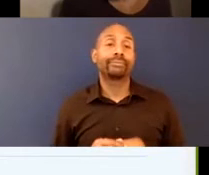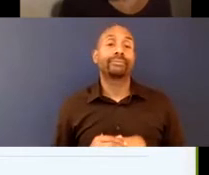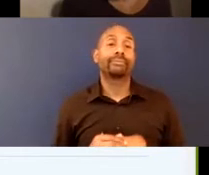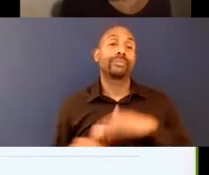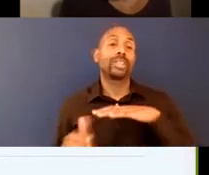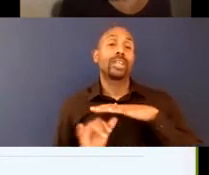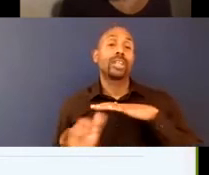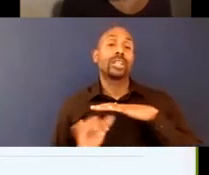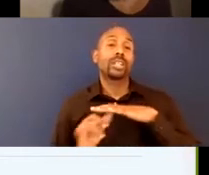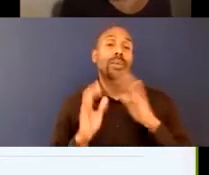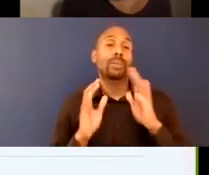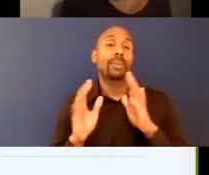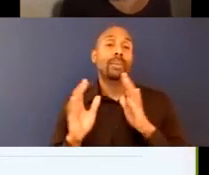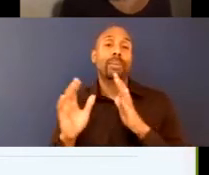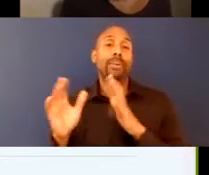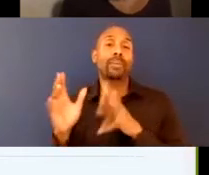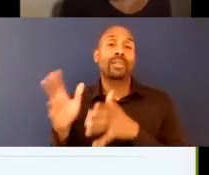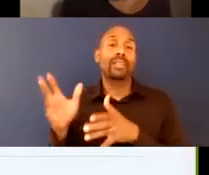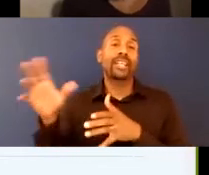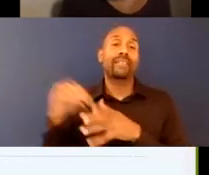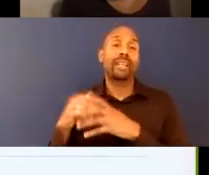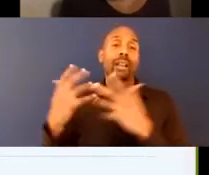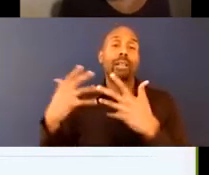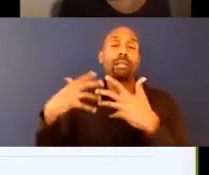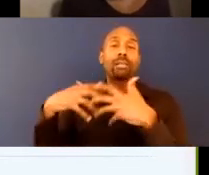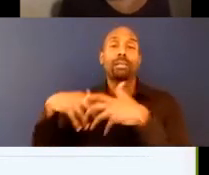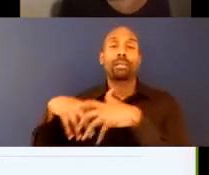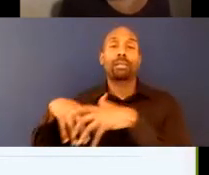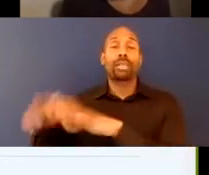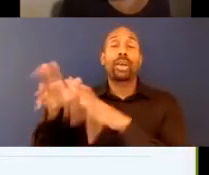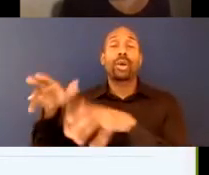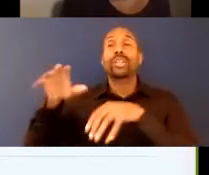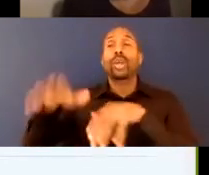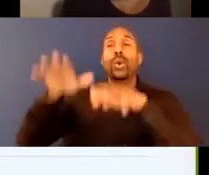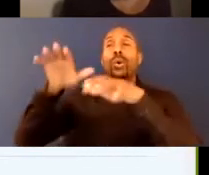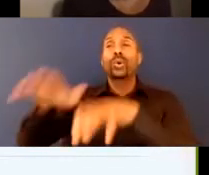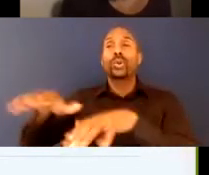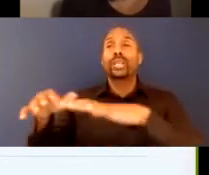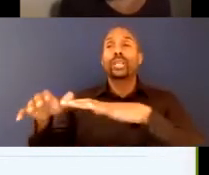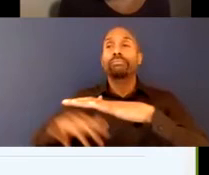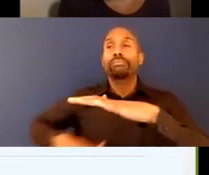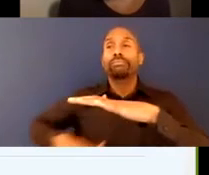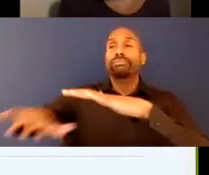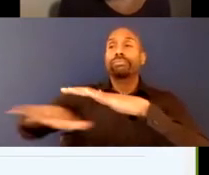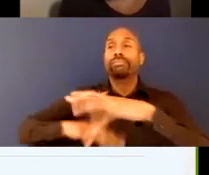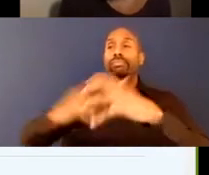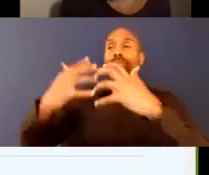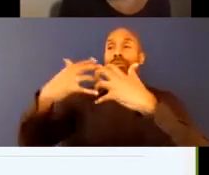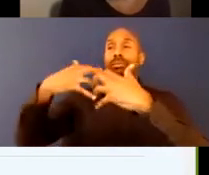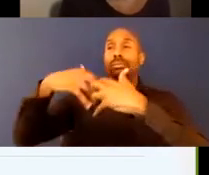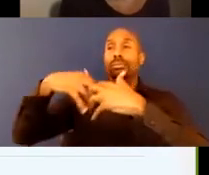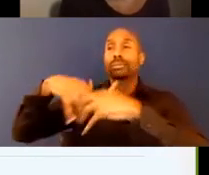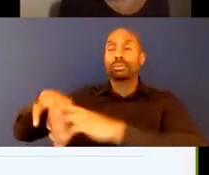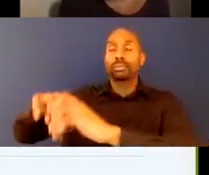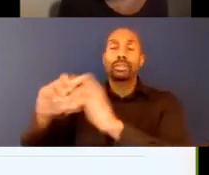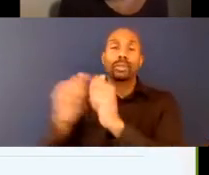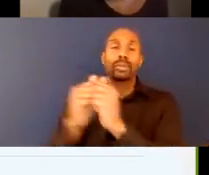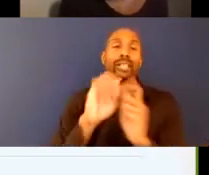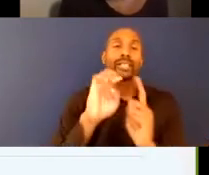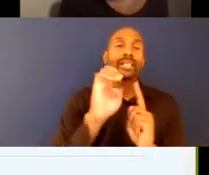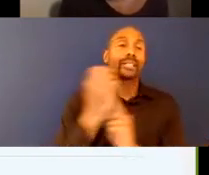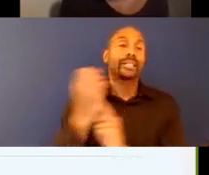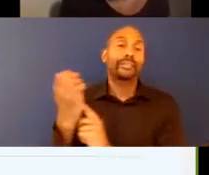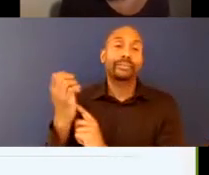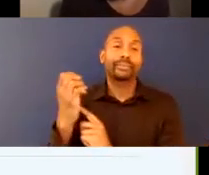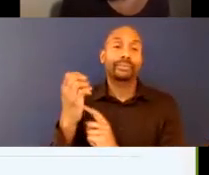the ocean floor to be assimilated into the ecosystem. Over time, every surface will be covered